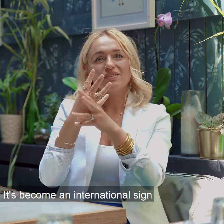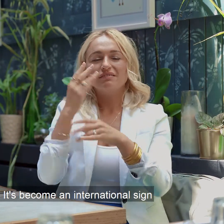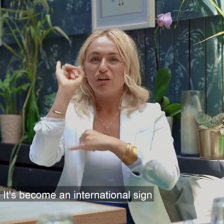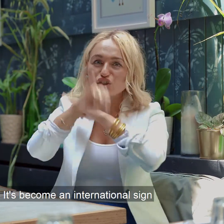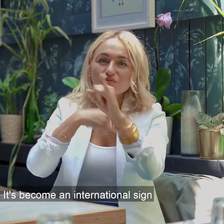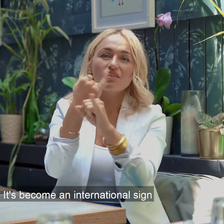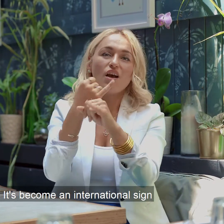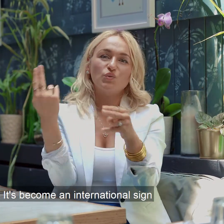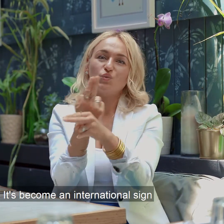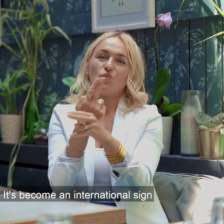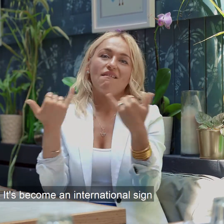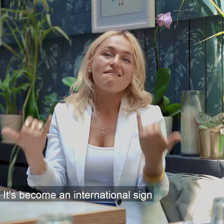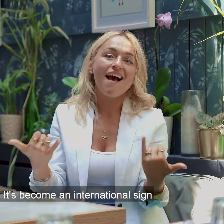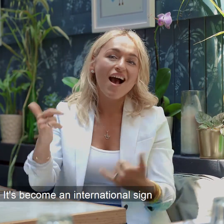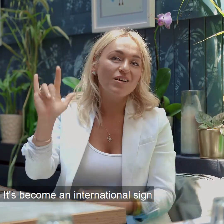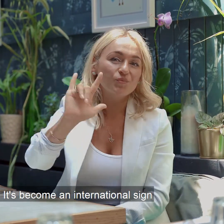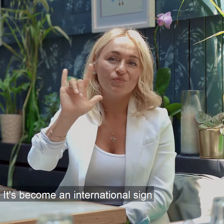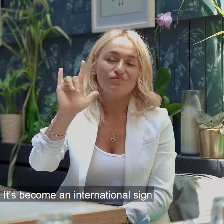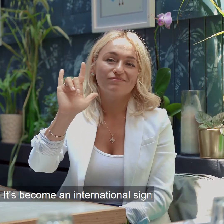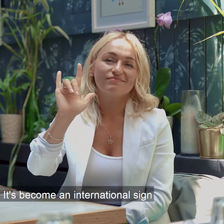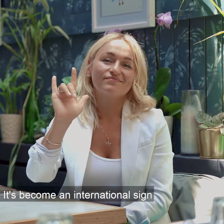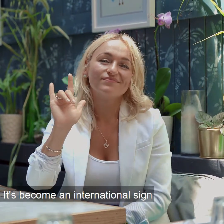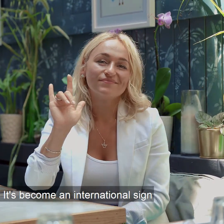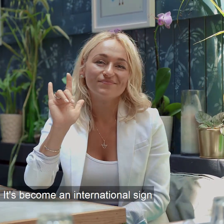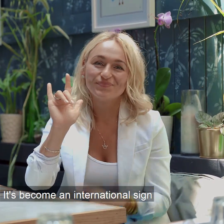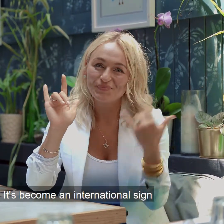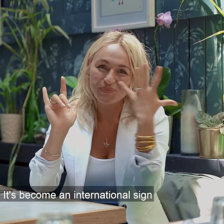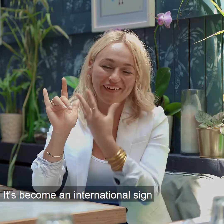the sign I love you. It's become an international sign. I think it's beautiful.